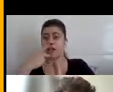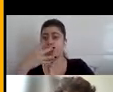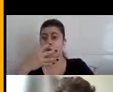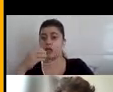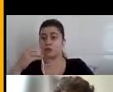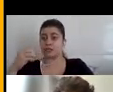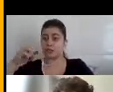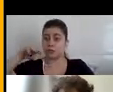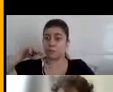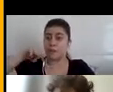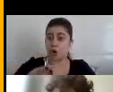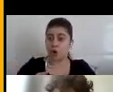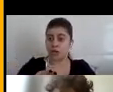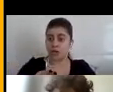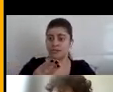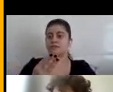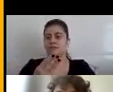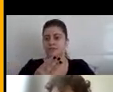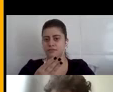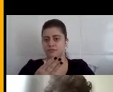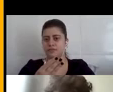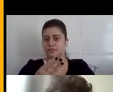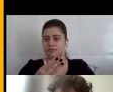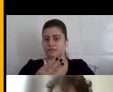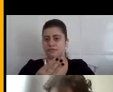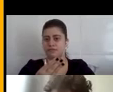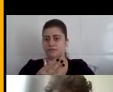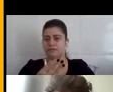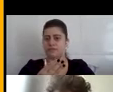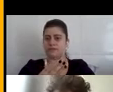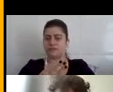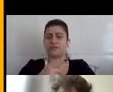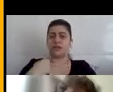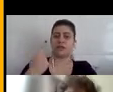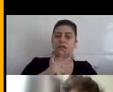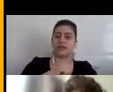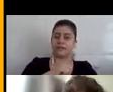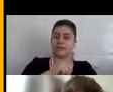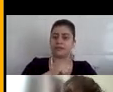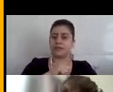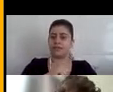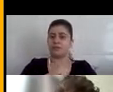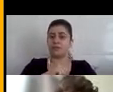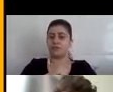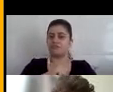inhabitants. We have in our hands a great power to shape our cities. And also,